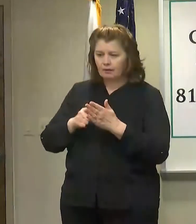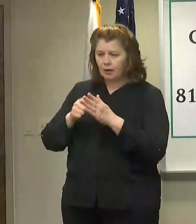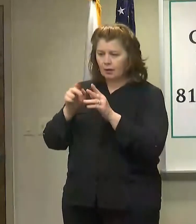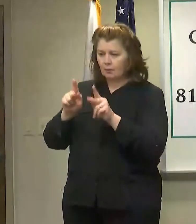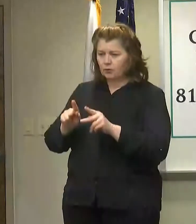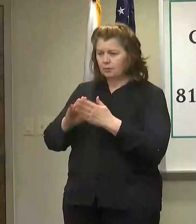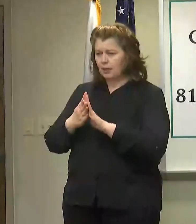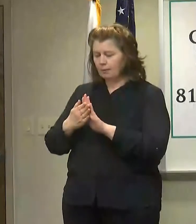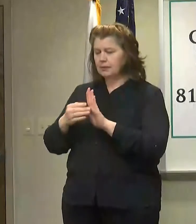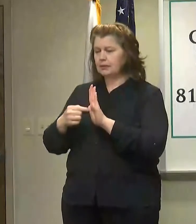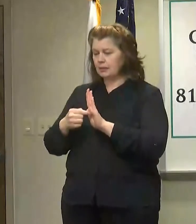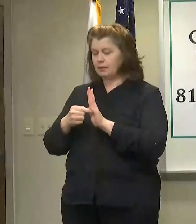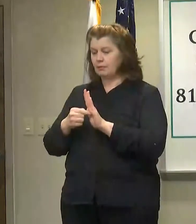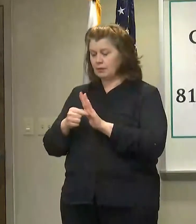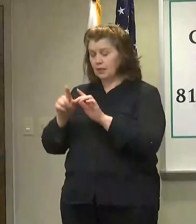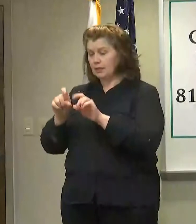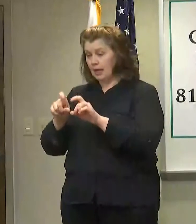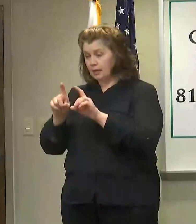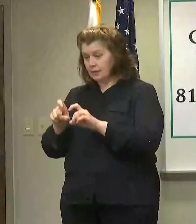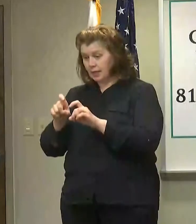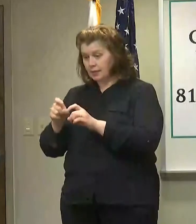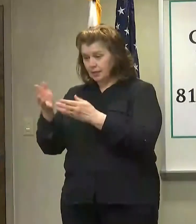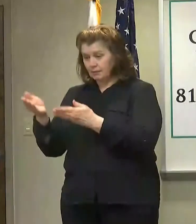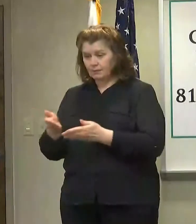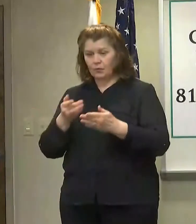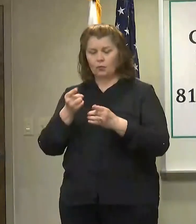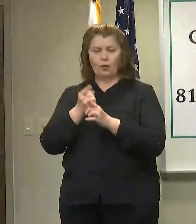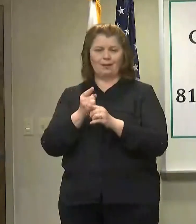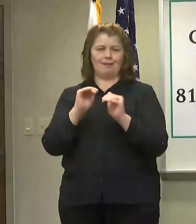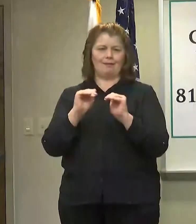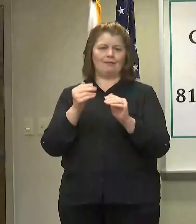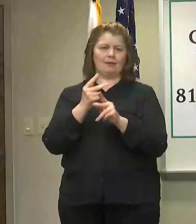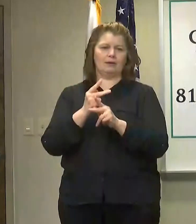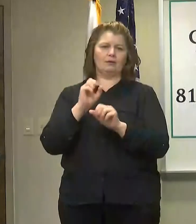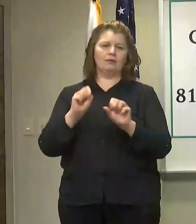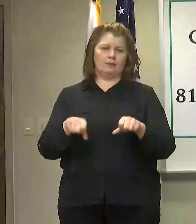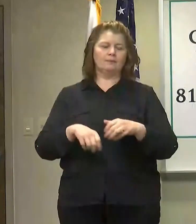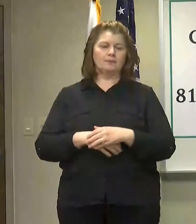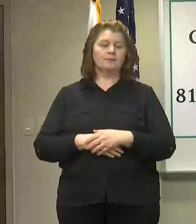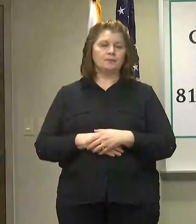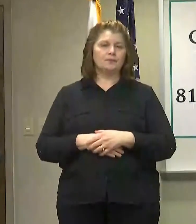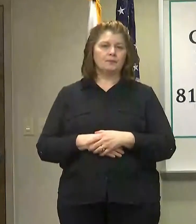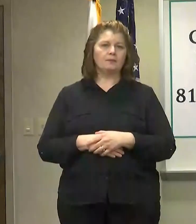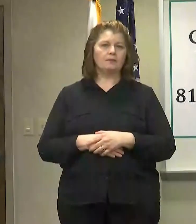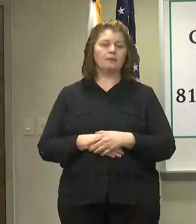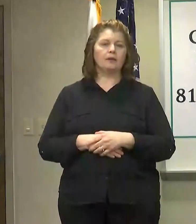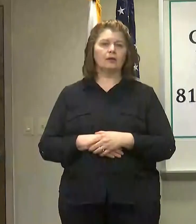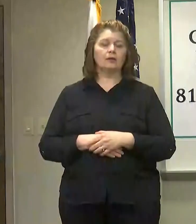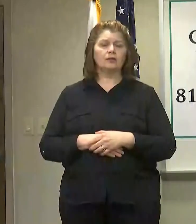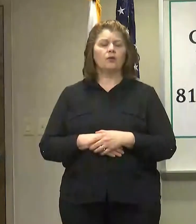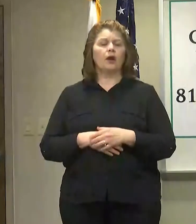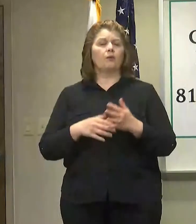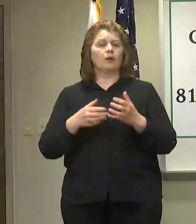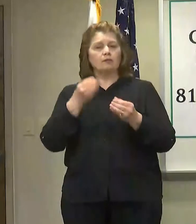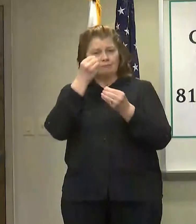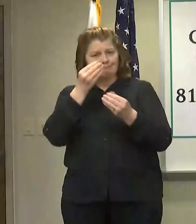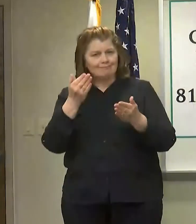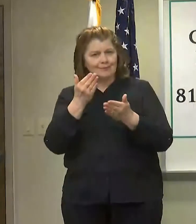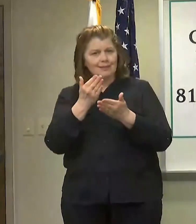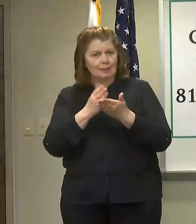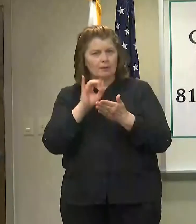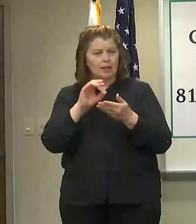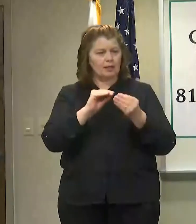who becomes symptomatic, get them tested, and get them into the right level of care. So wanted to bring you up to speed on some of the data that